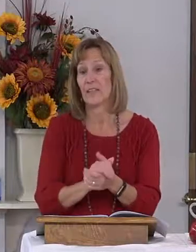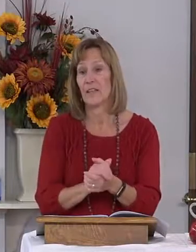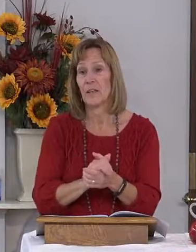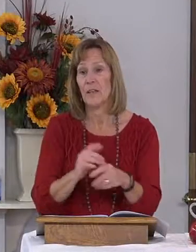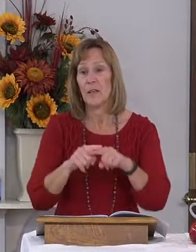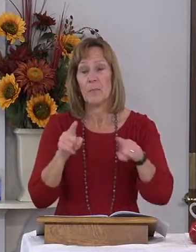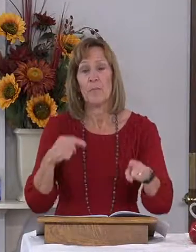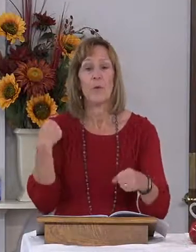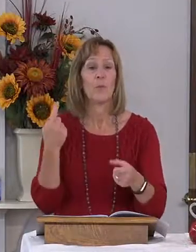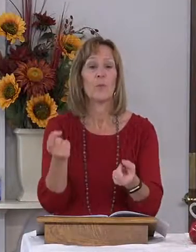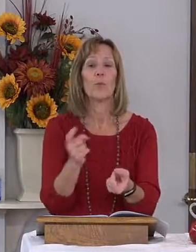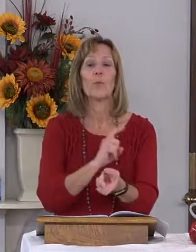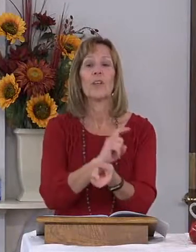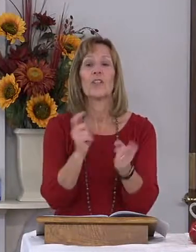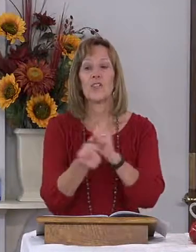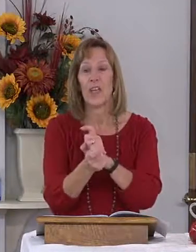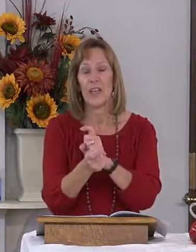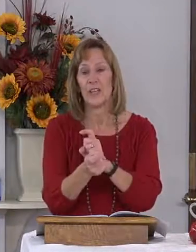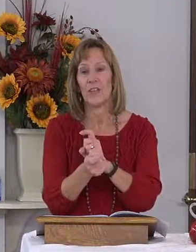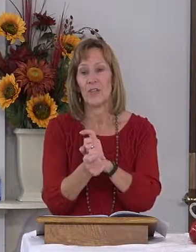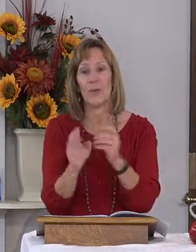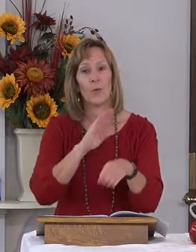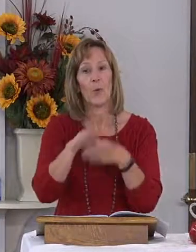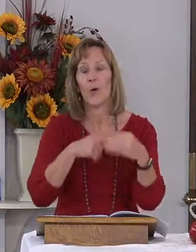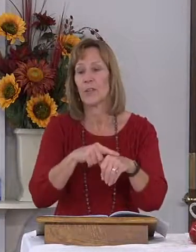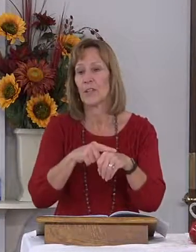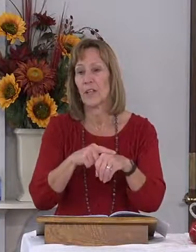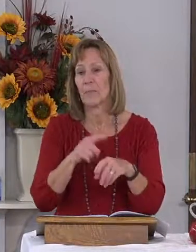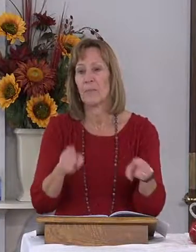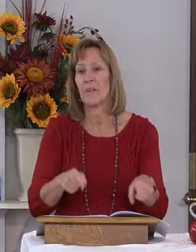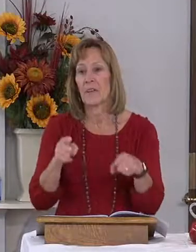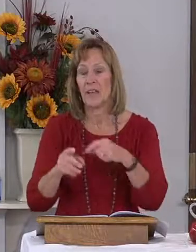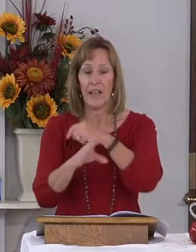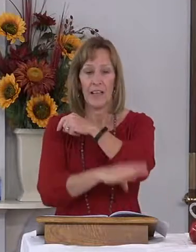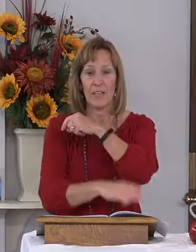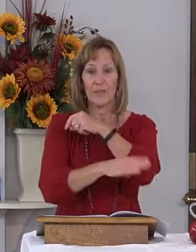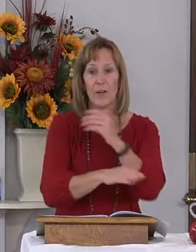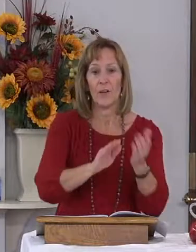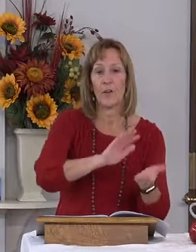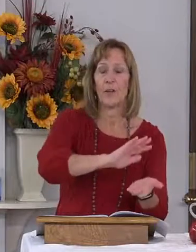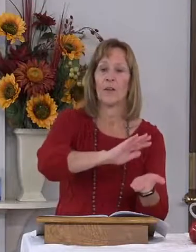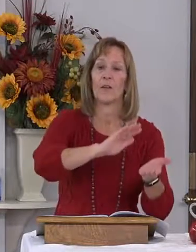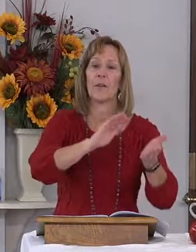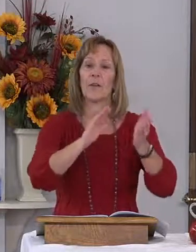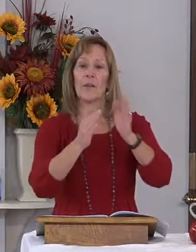as surely and significantly as fall gives way to winter.